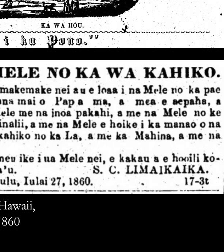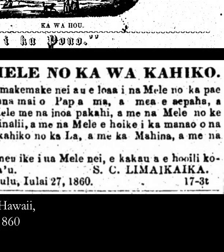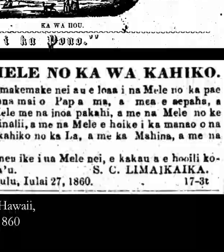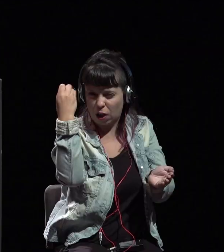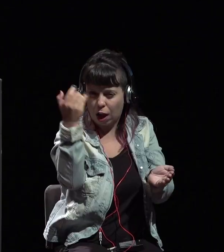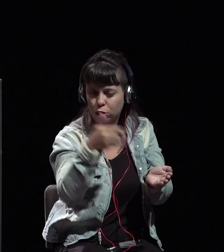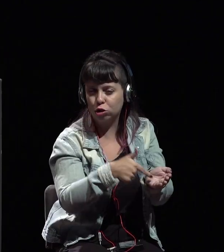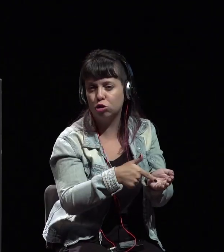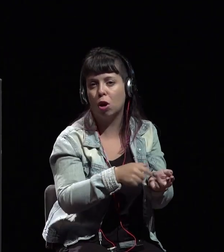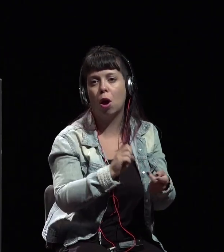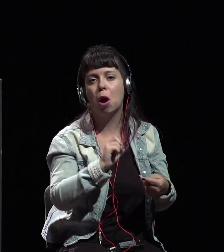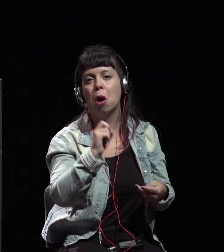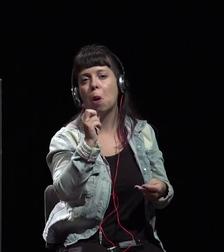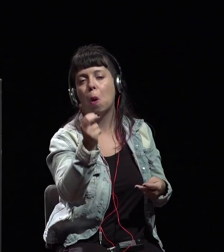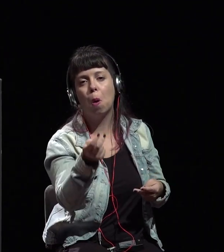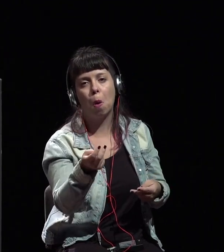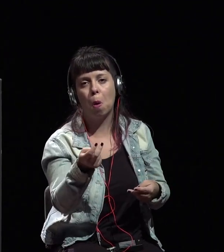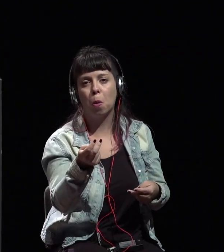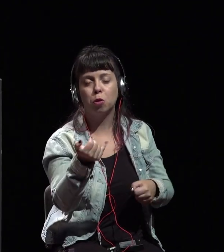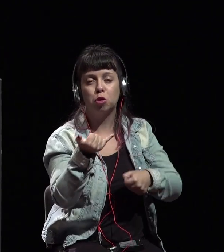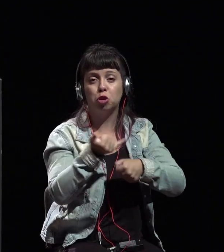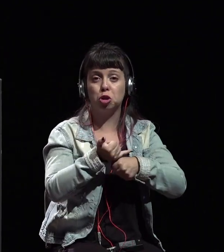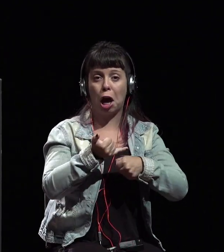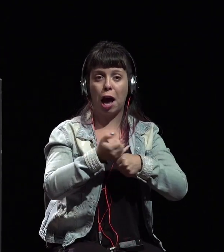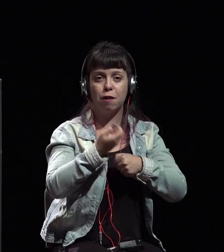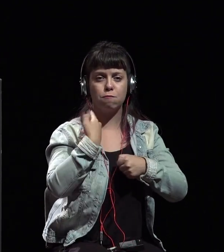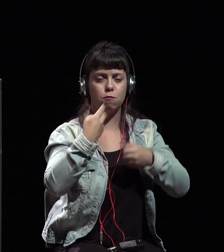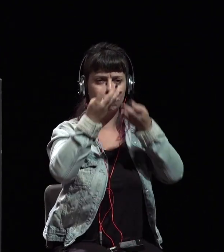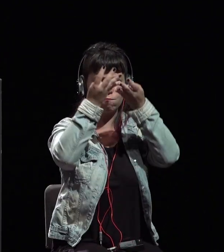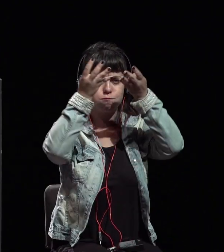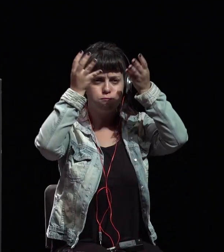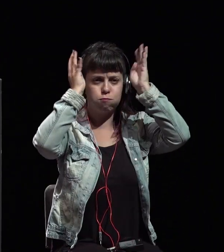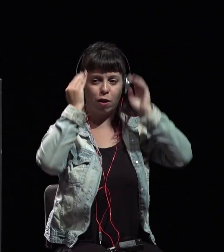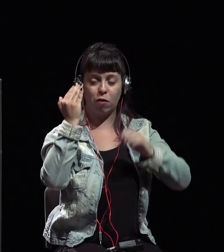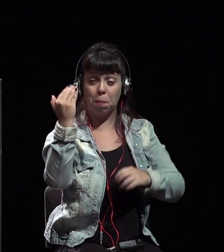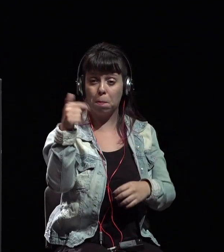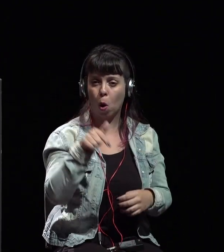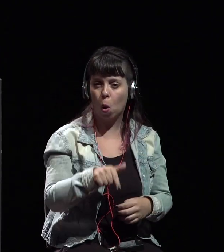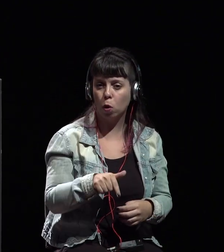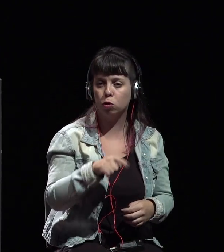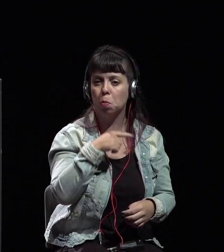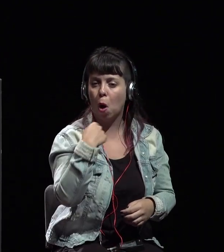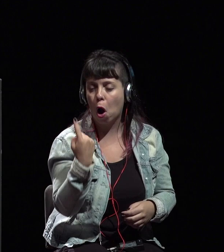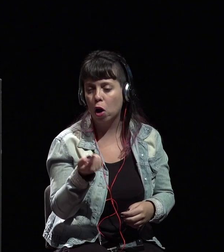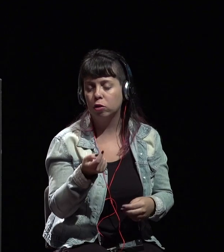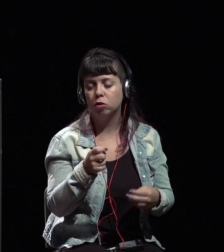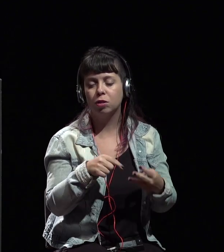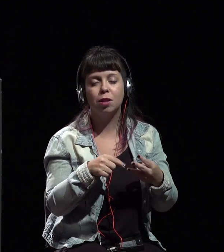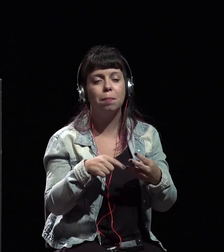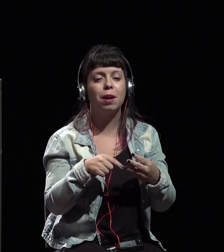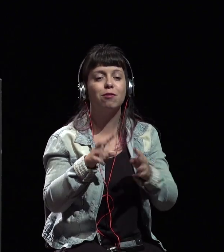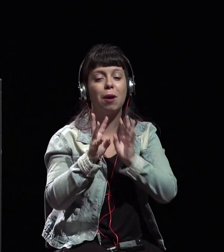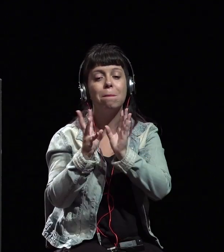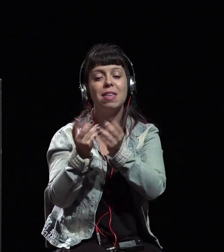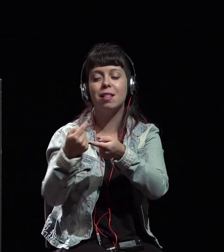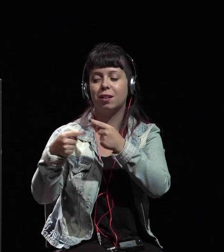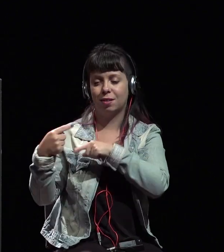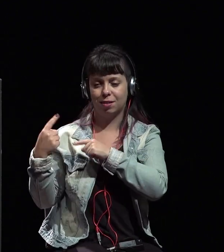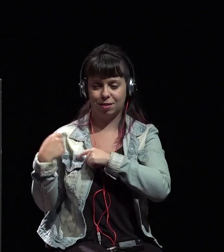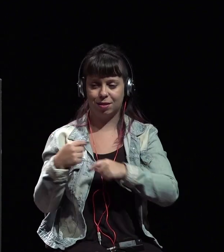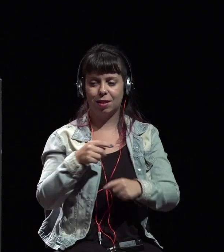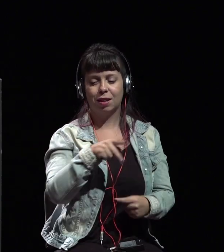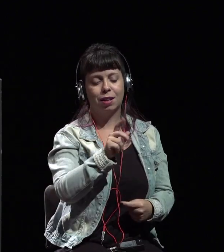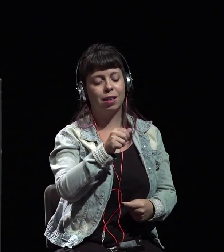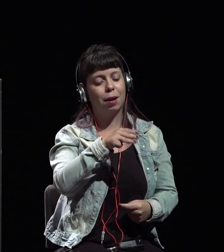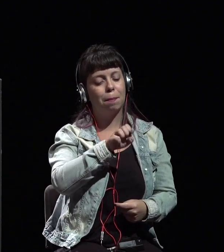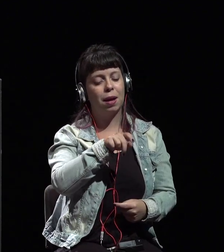Kamehameha III and Kamehameha IV, and some contain genealogies. Our research into these letters and their authors is still ongoing.